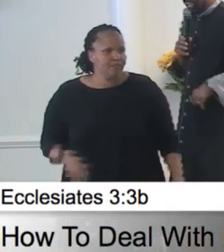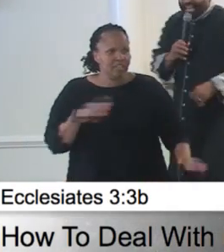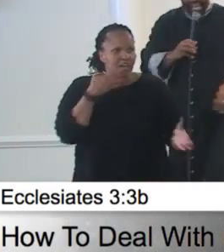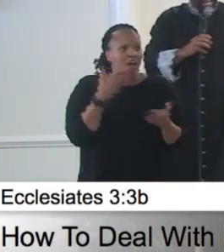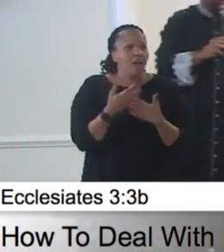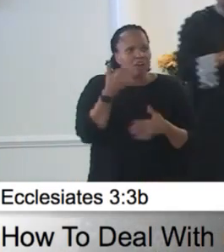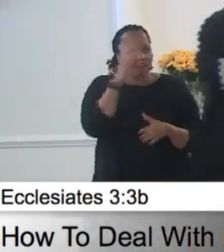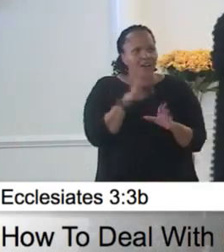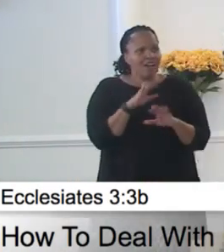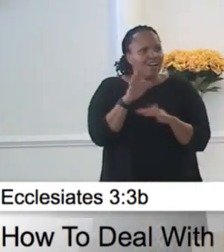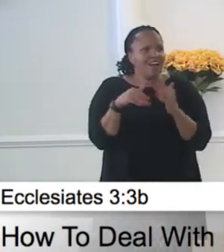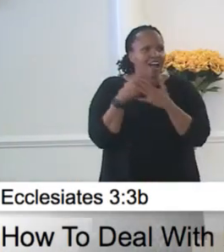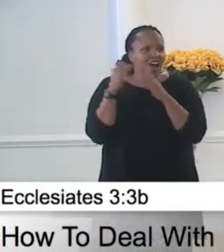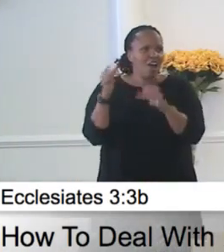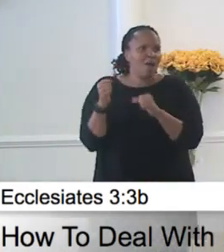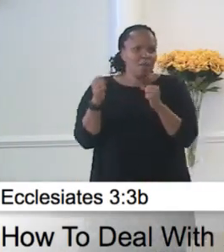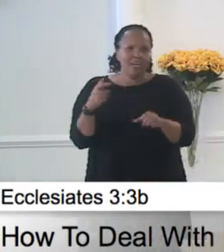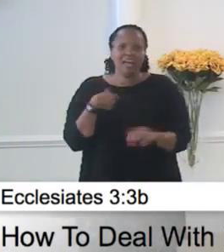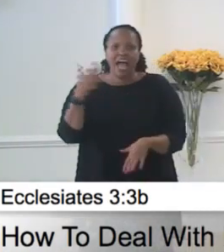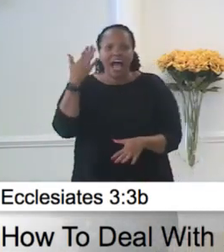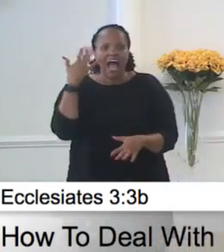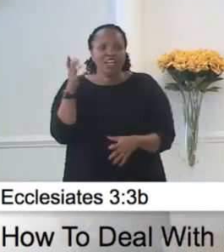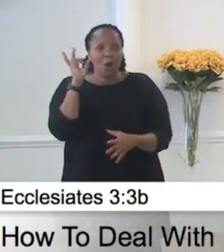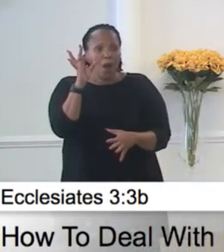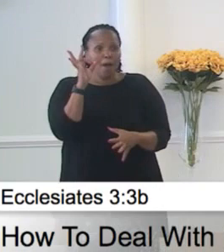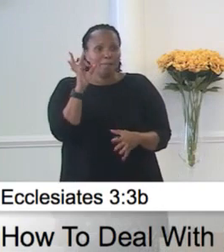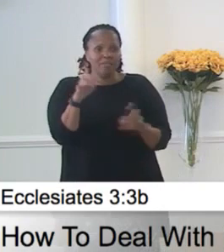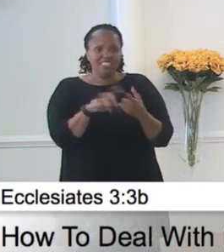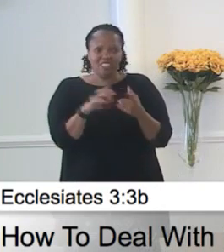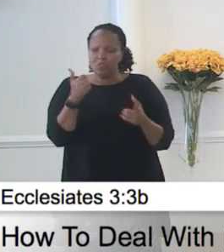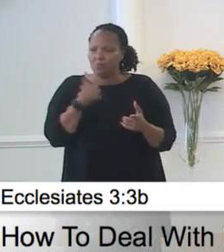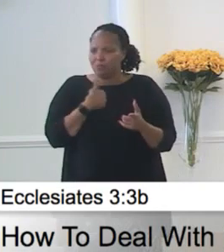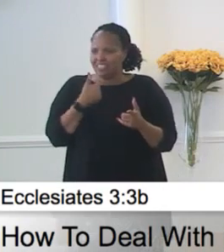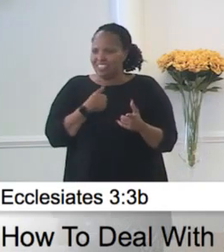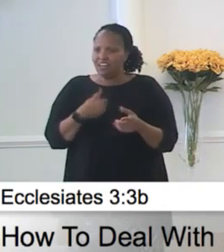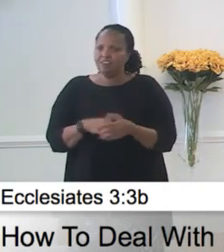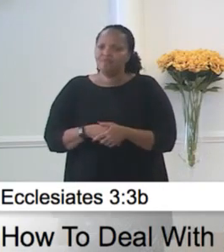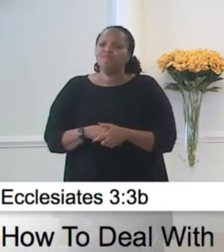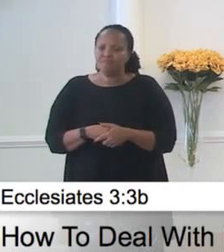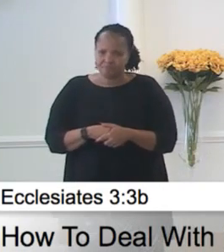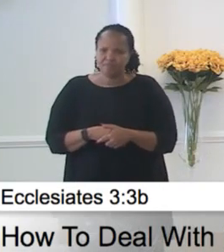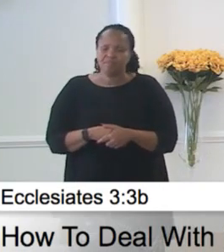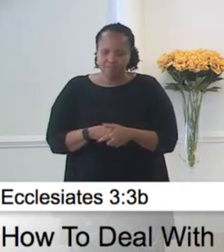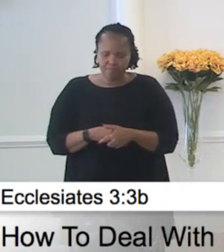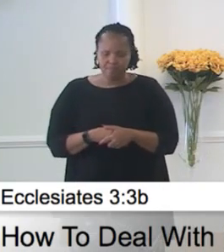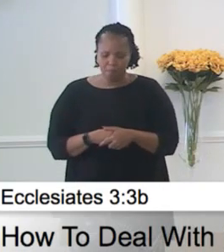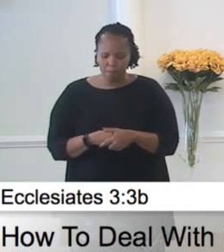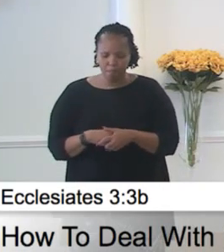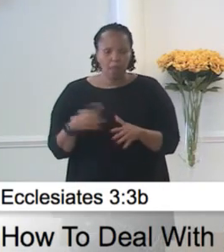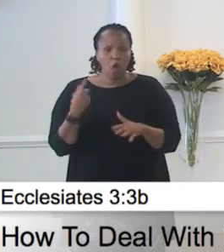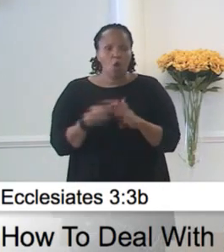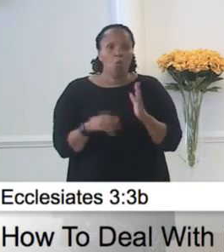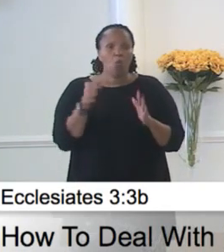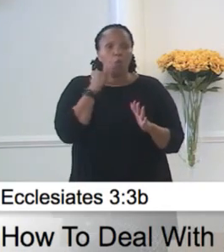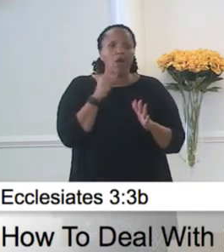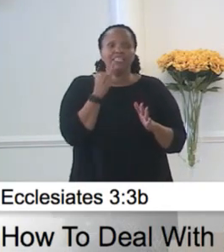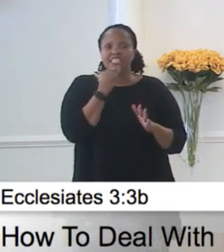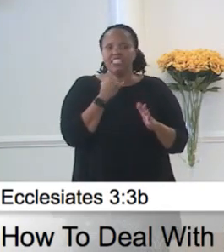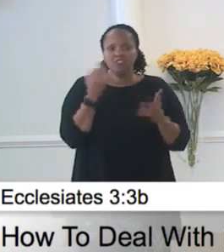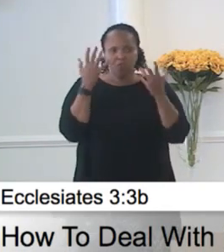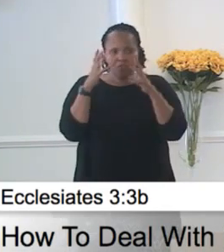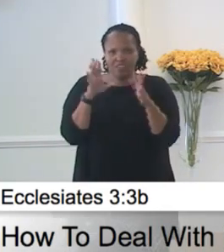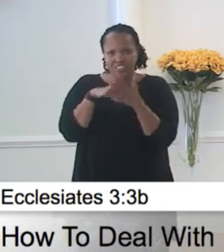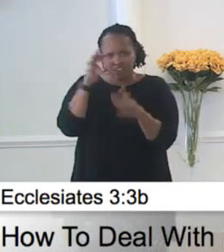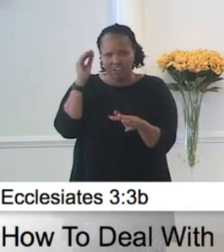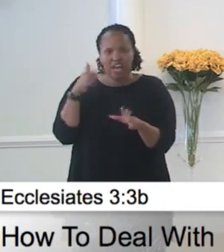Almighty. I know I'm preaching to myself. And so now here, what Israel found out, I